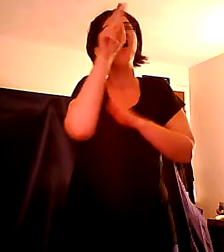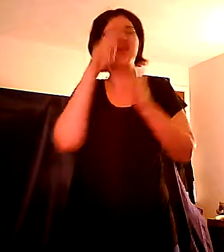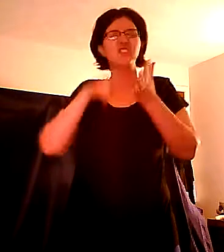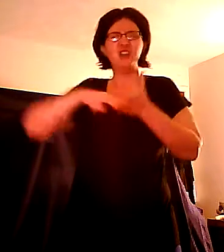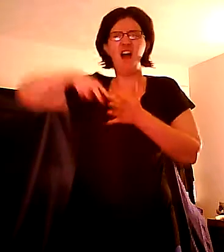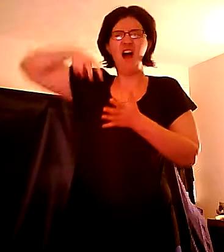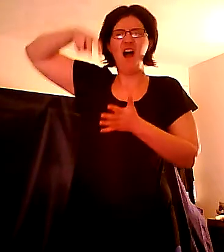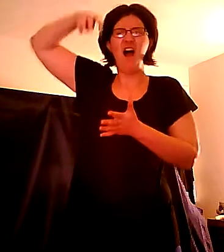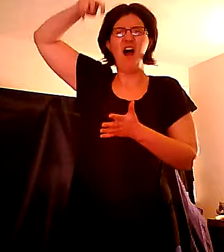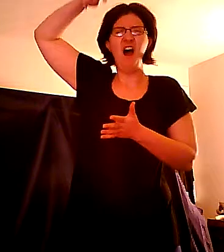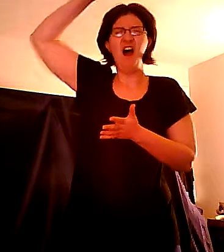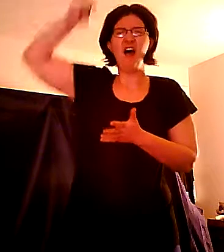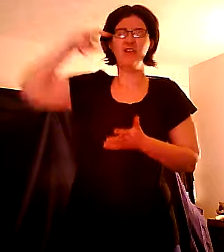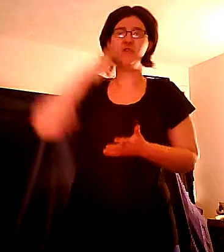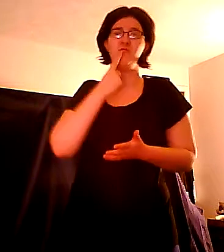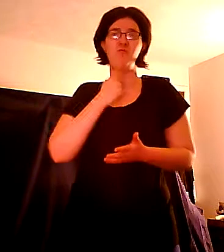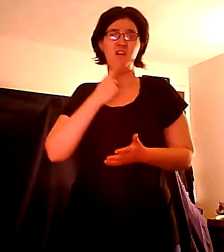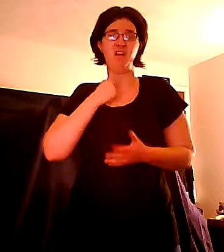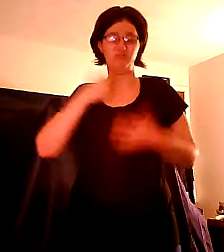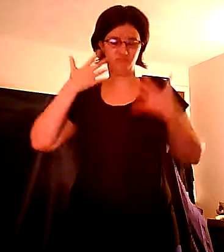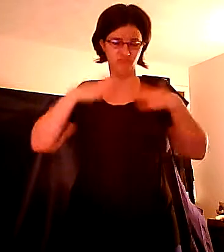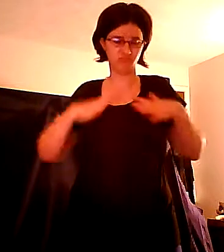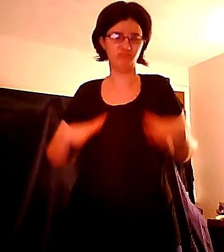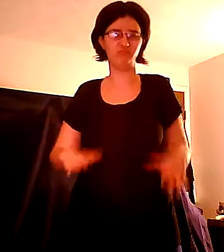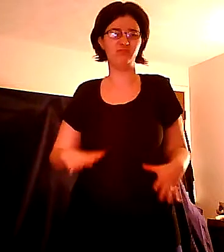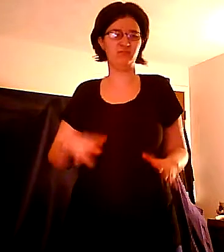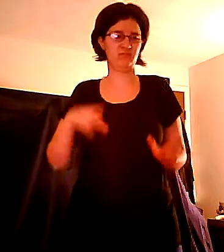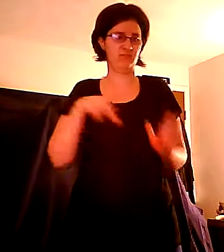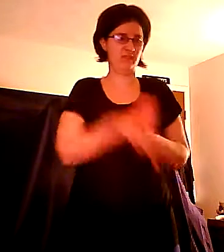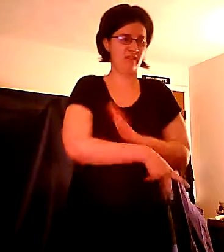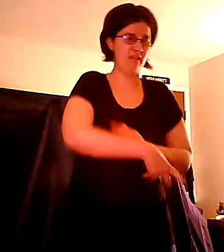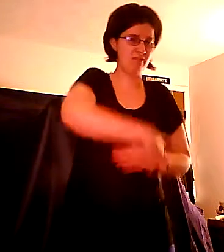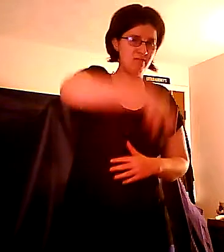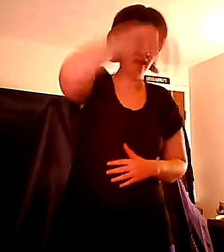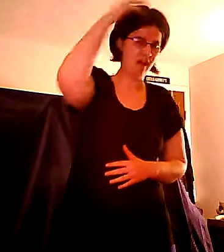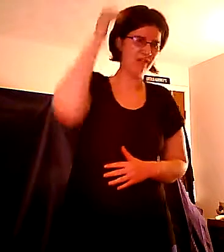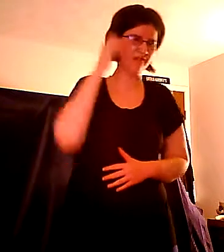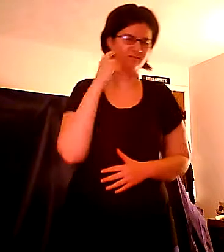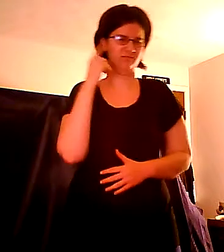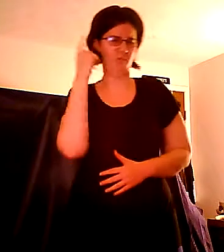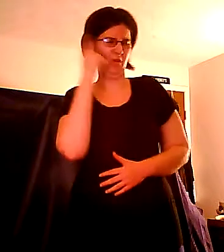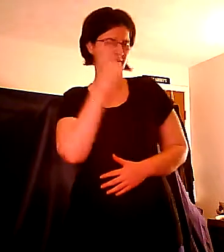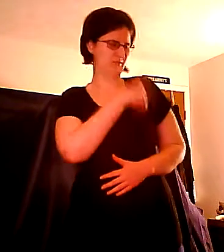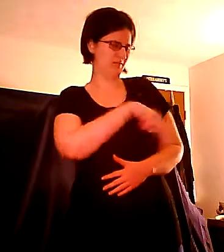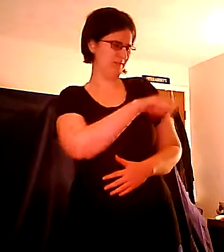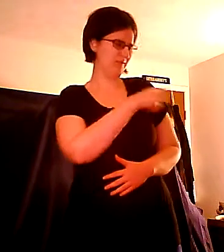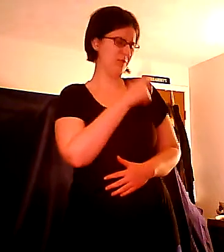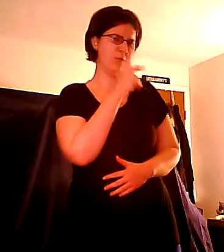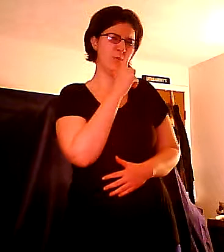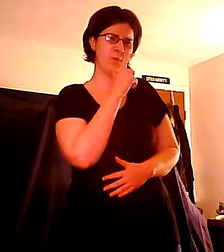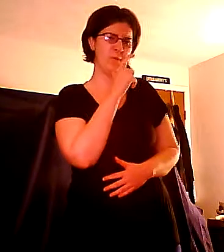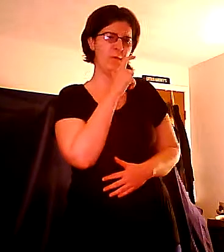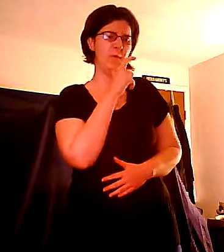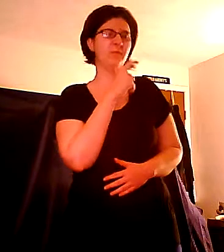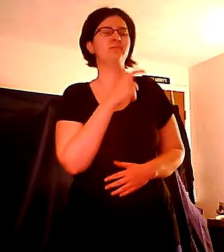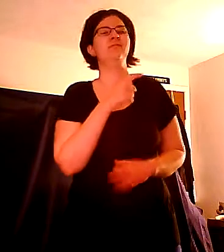lions. You might be wondering, who are these people? These are the Maasai. You know what to